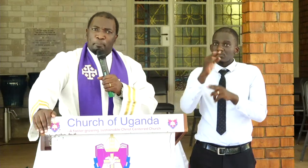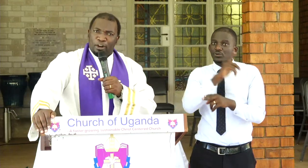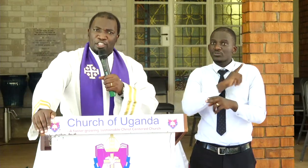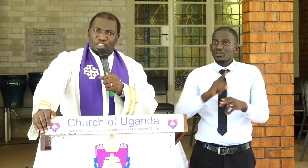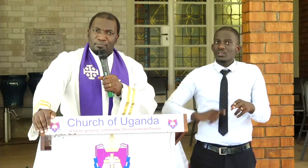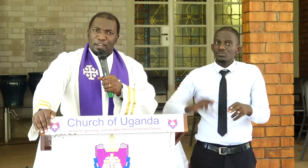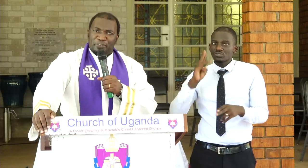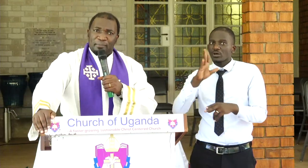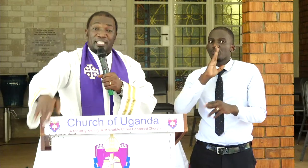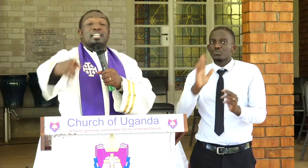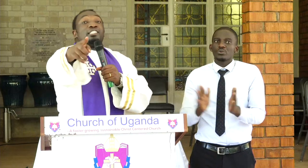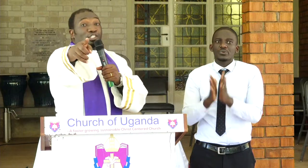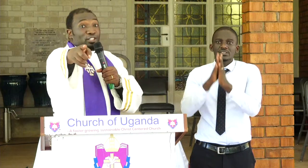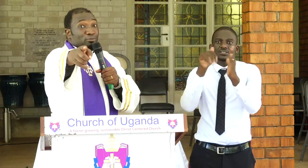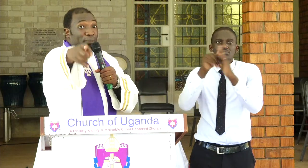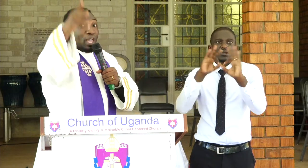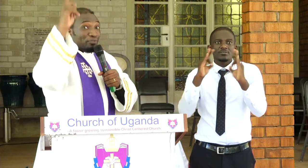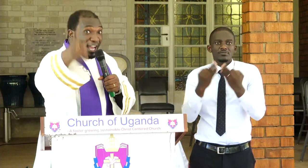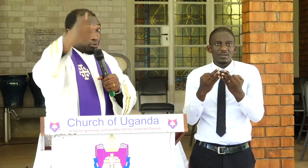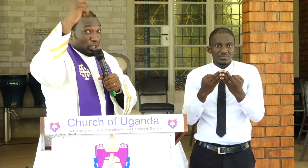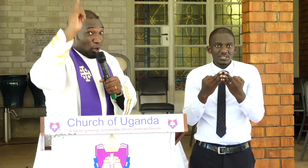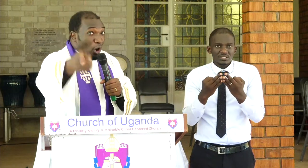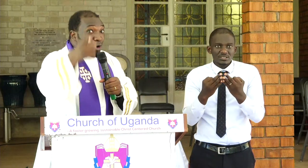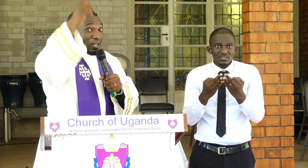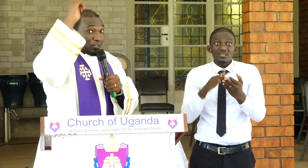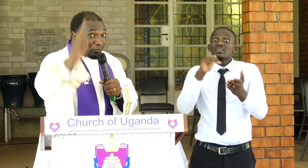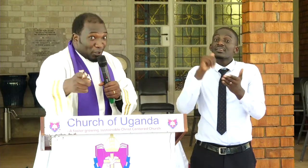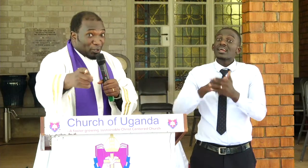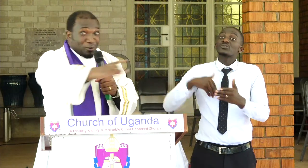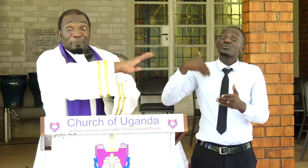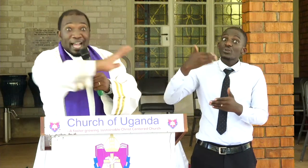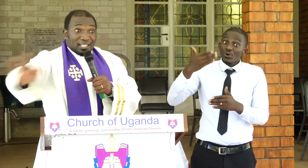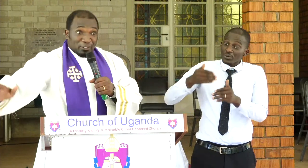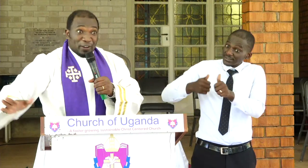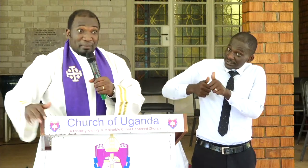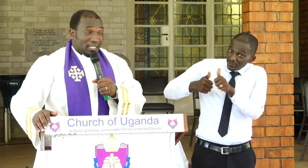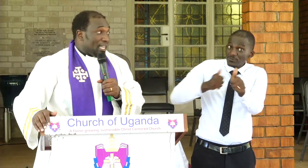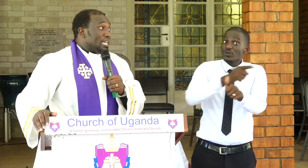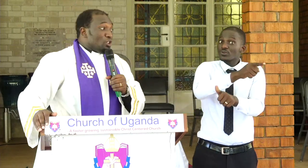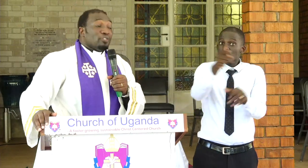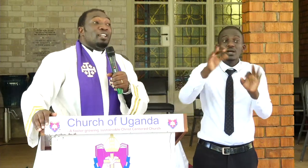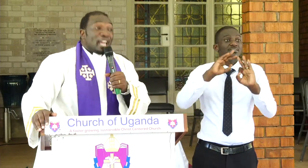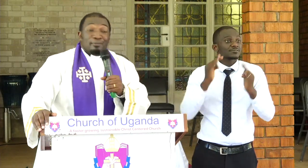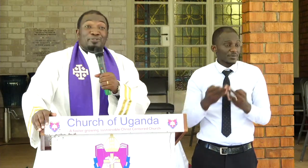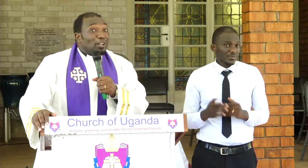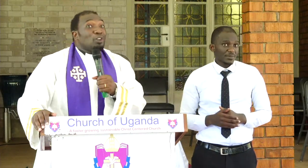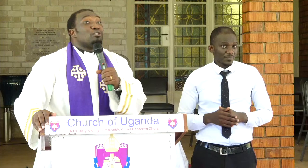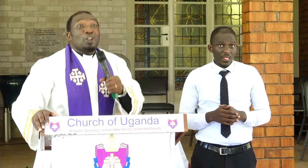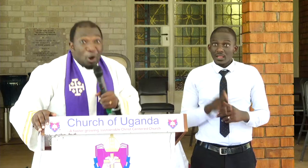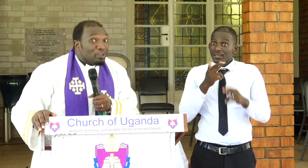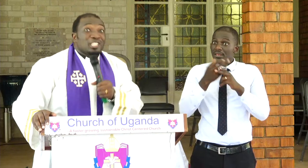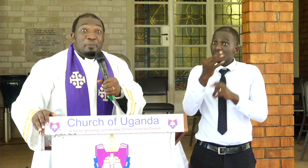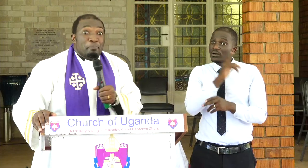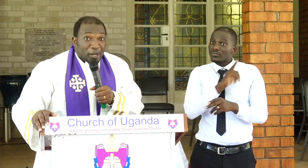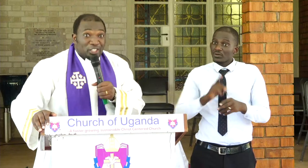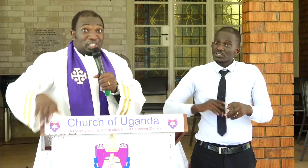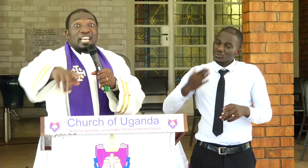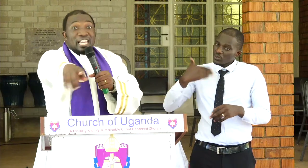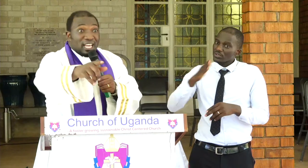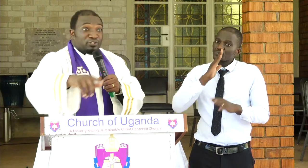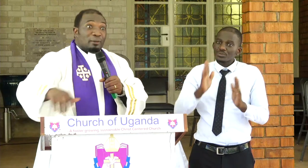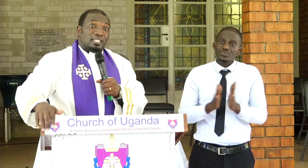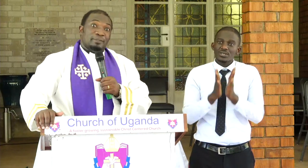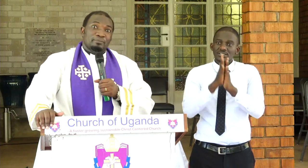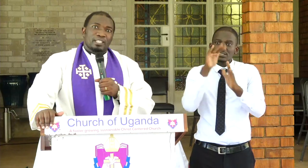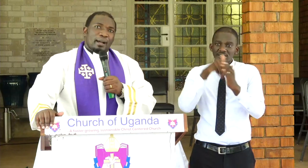shall be praised in my family. Listen to me. That will always follow you as a family. Yeah, the name of the Lord will always be praised